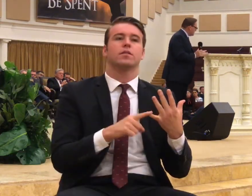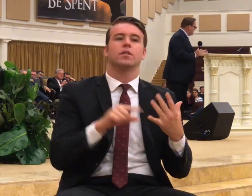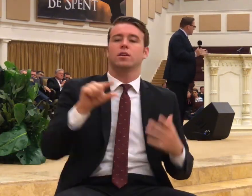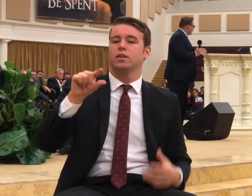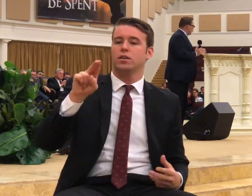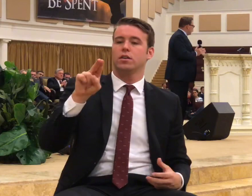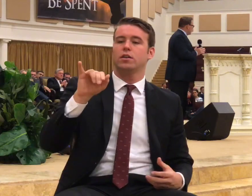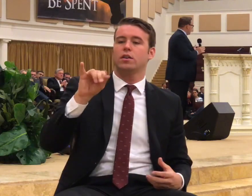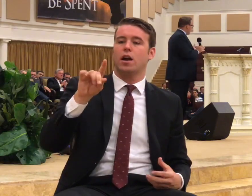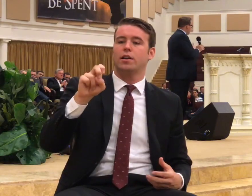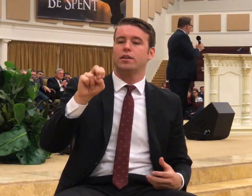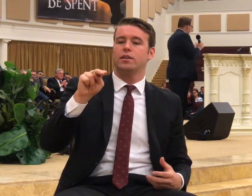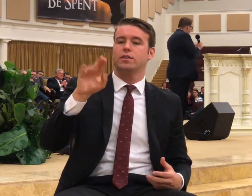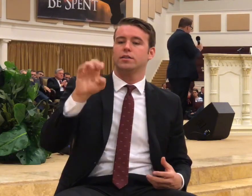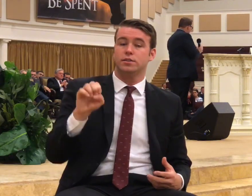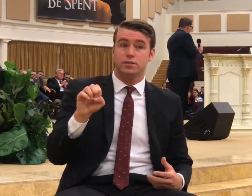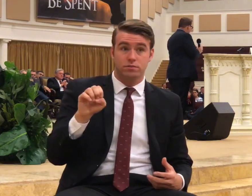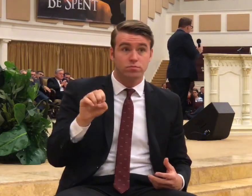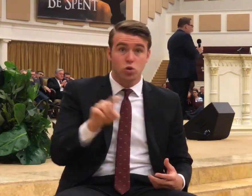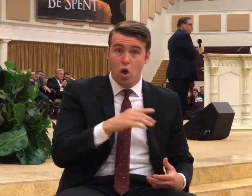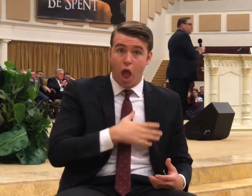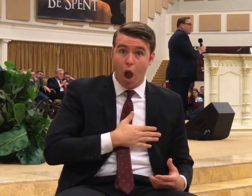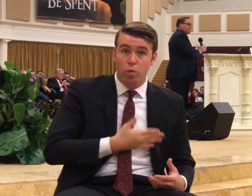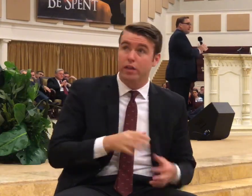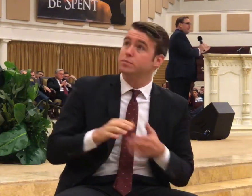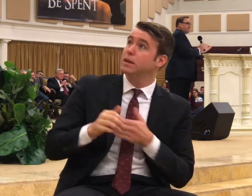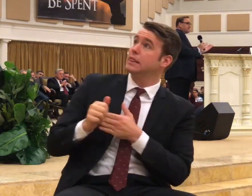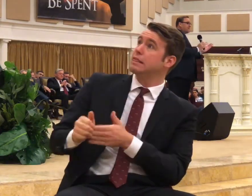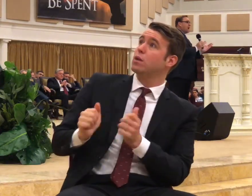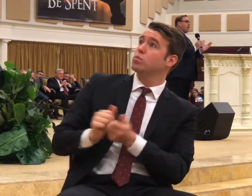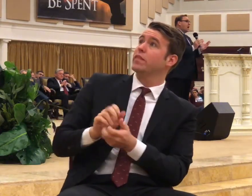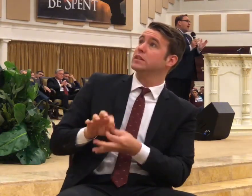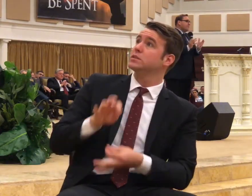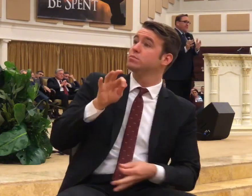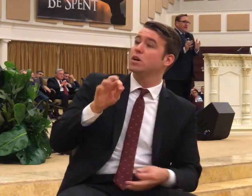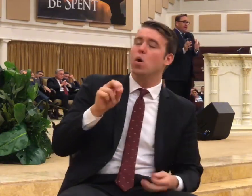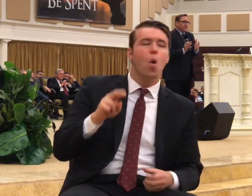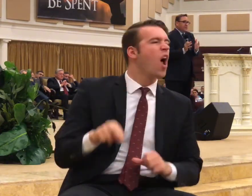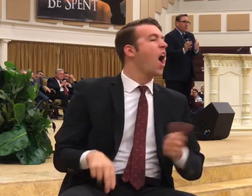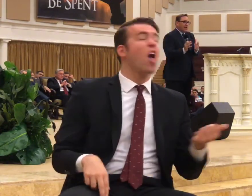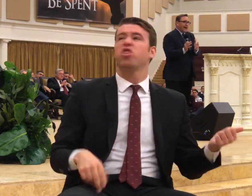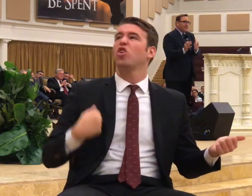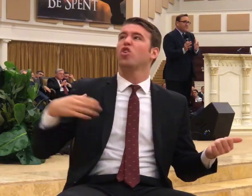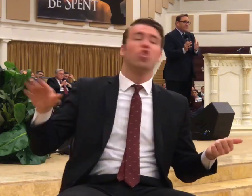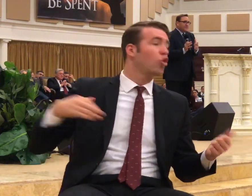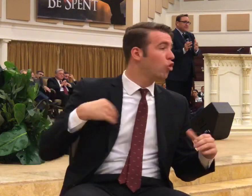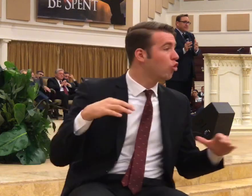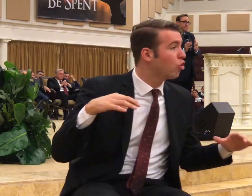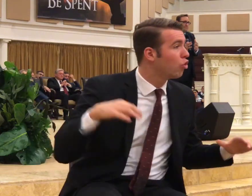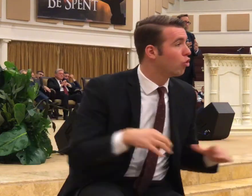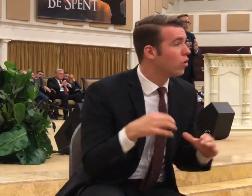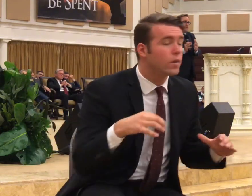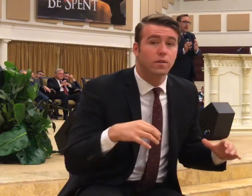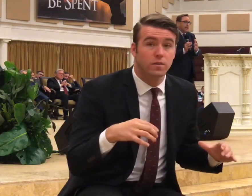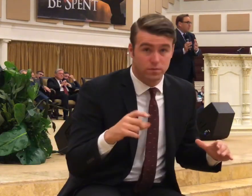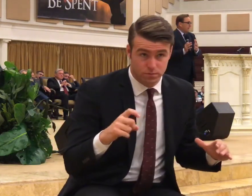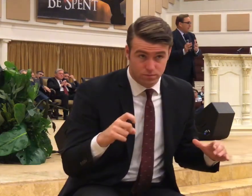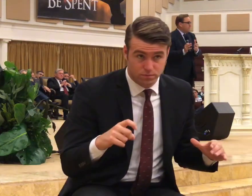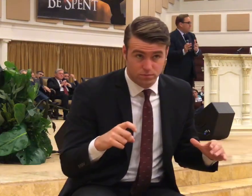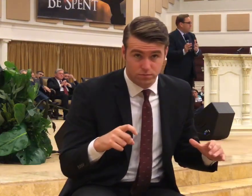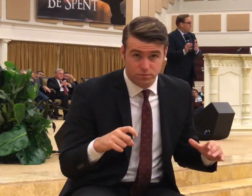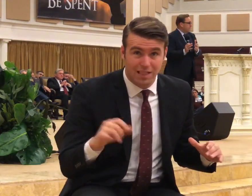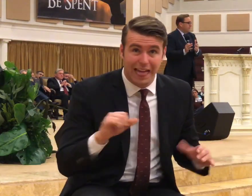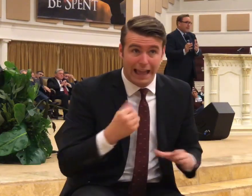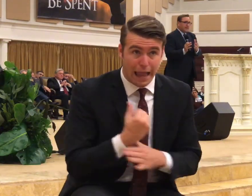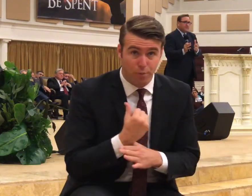guidance. Are you willing to be spirit-led, or are you going to figure out some other thing to work out the system?